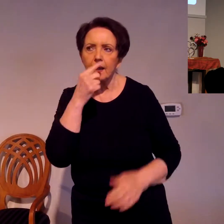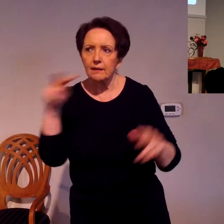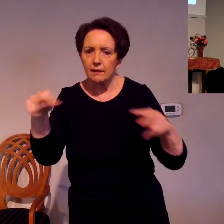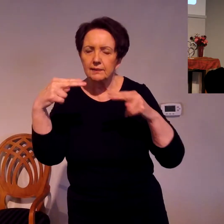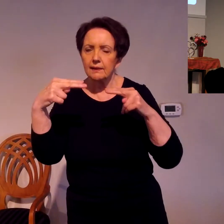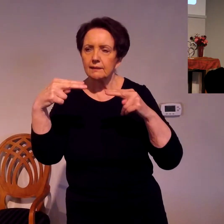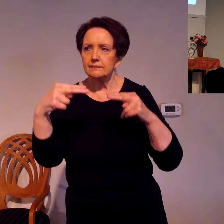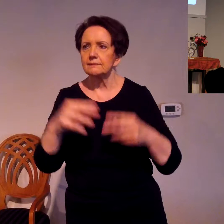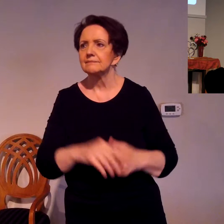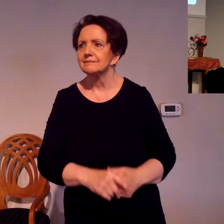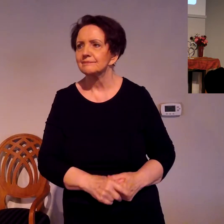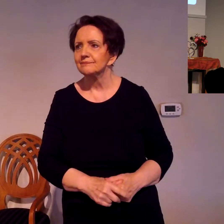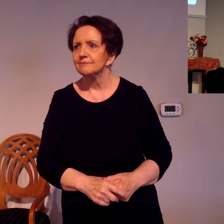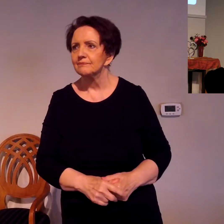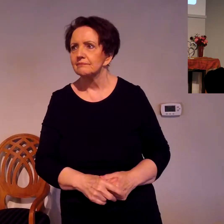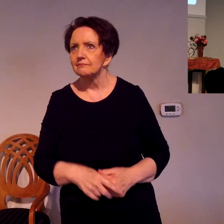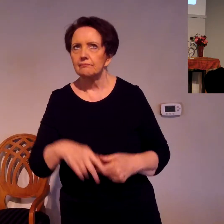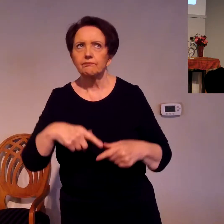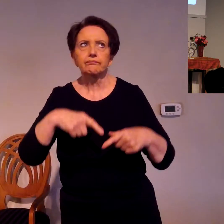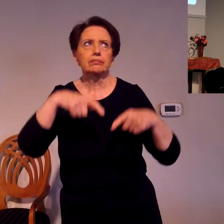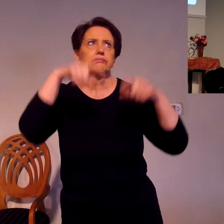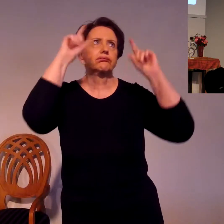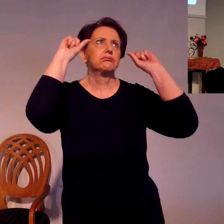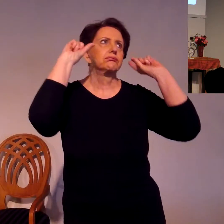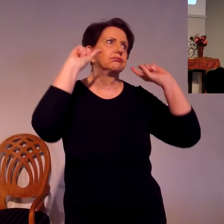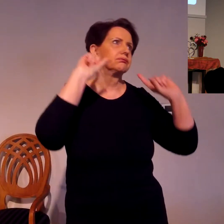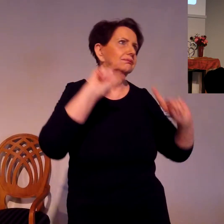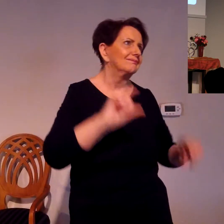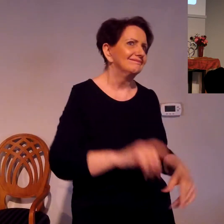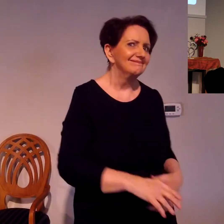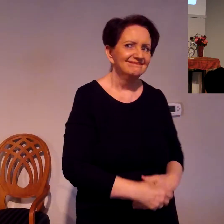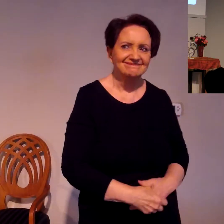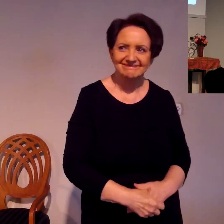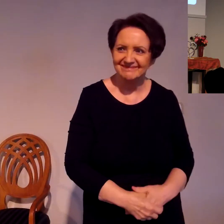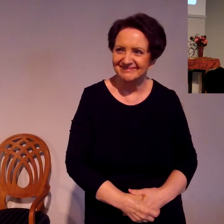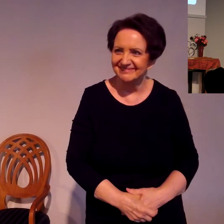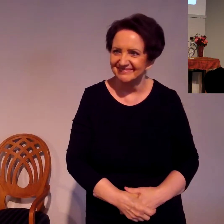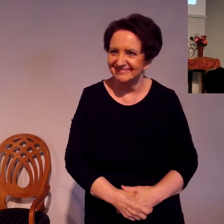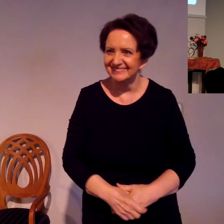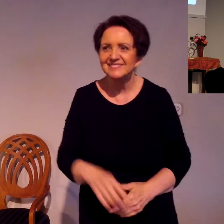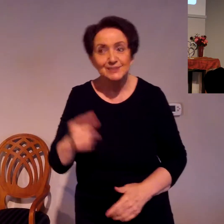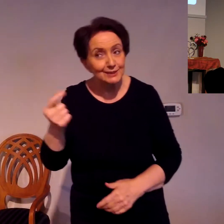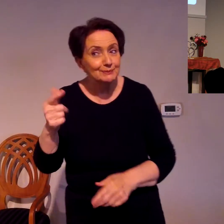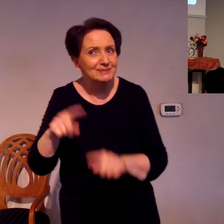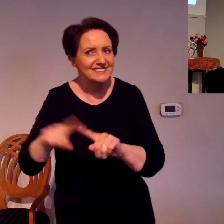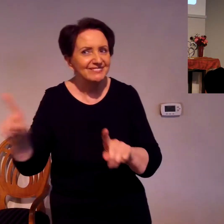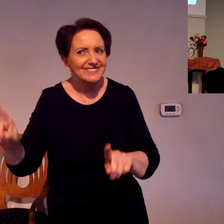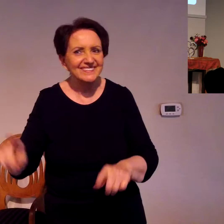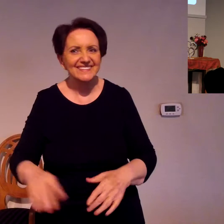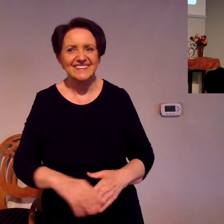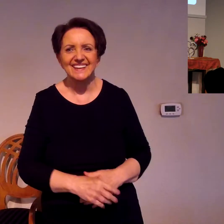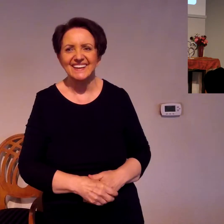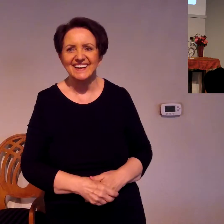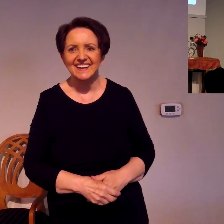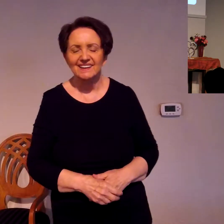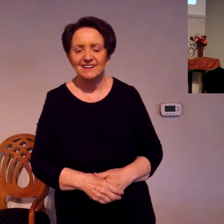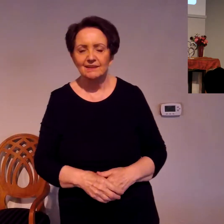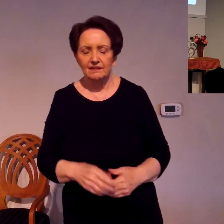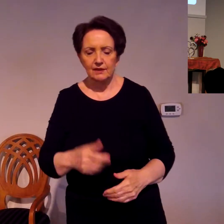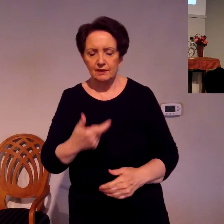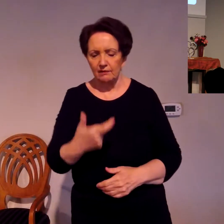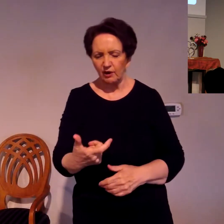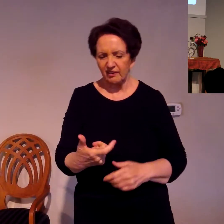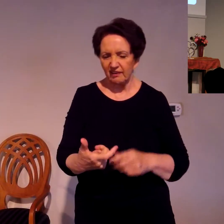contact. Eye rolling. Should be different than eye contact, right? Looking at the phone.